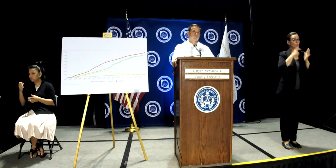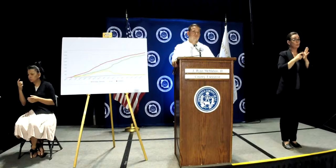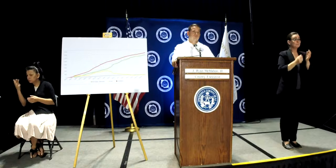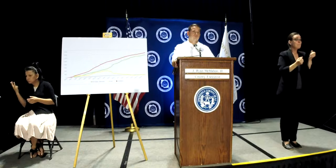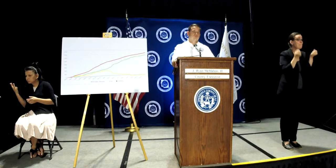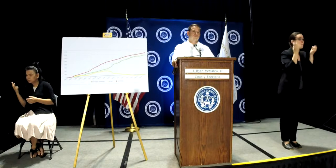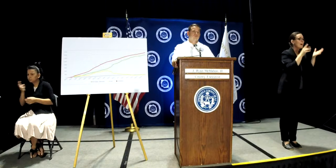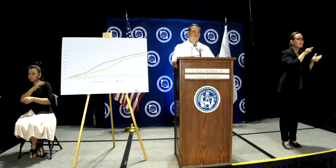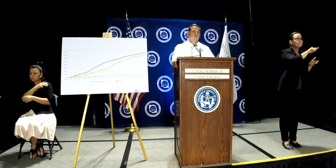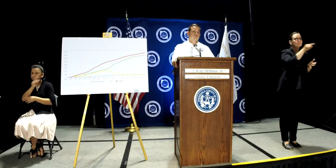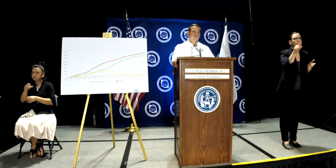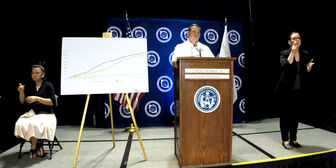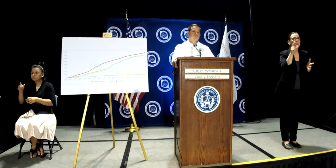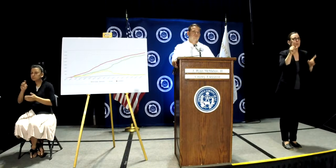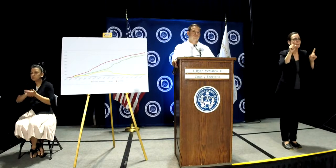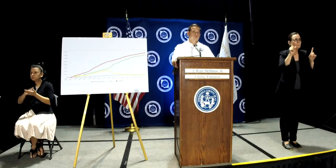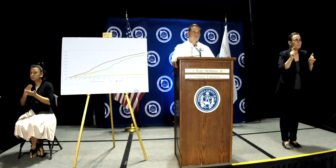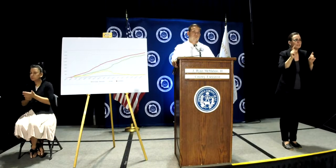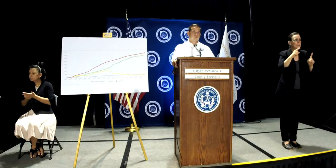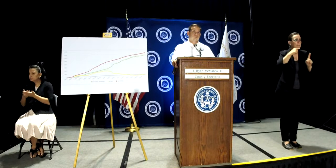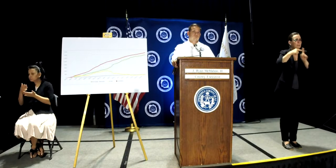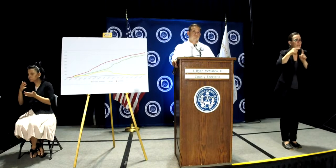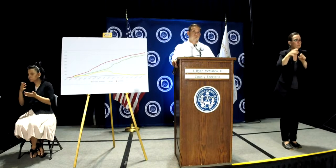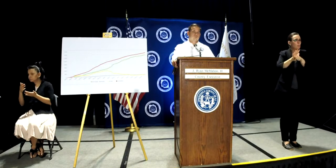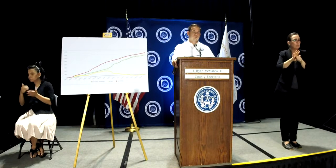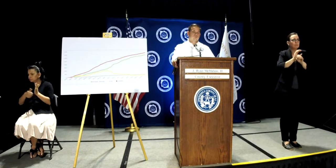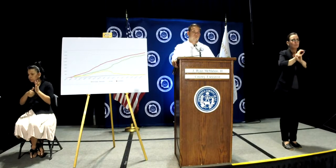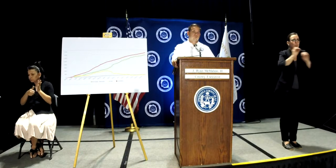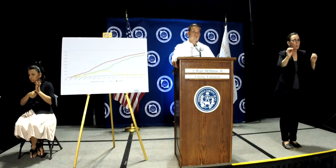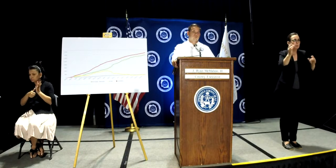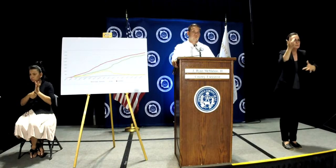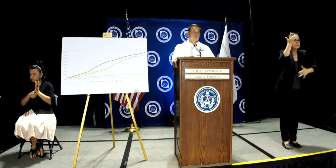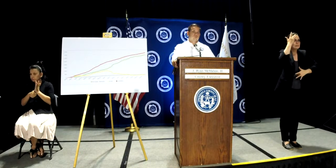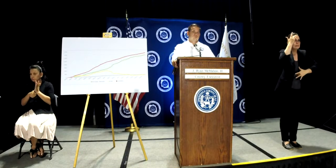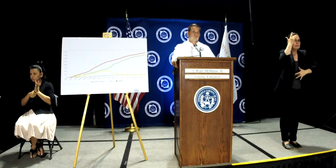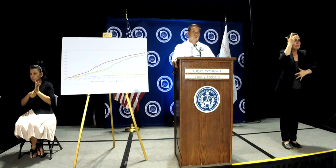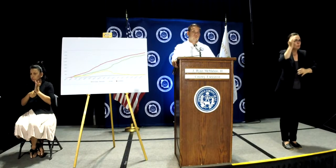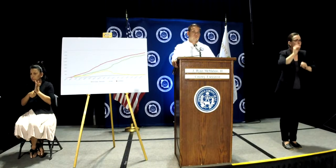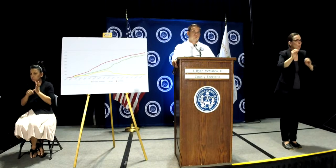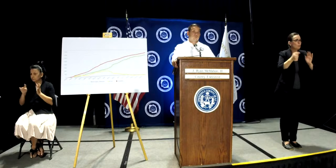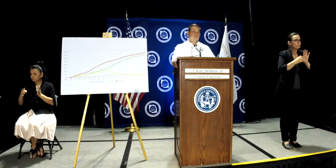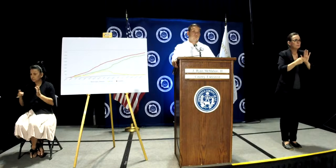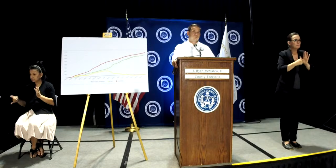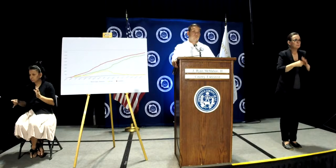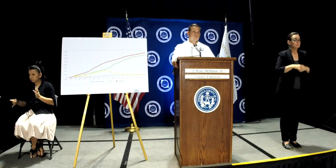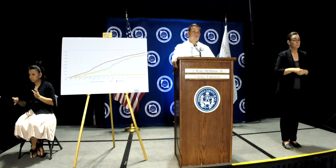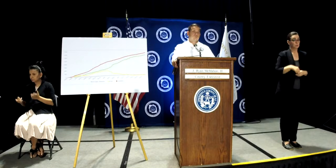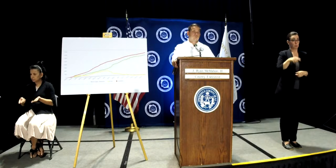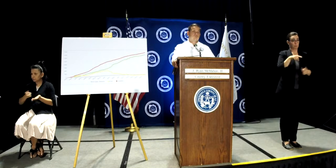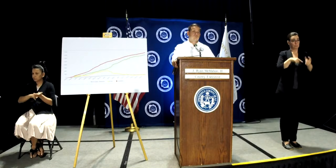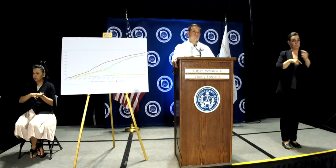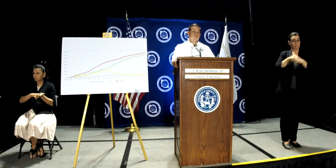financial constraints and now the insurance companies not covering asymptomatic testing more often, do you see